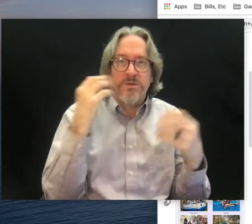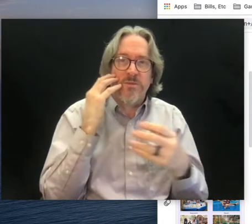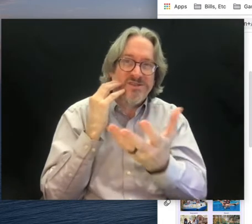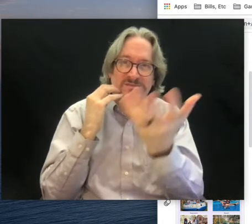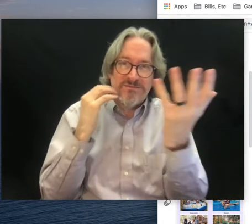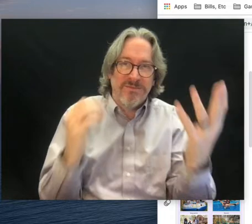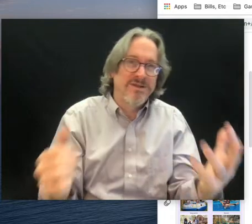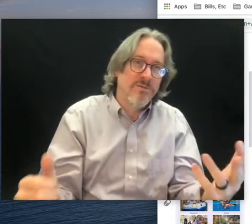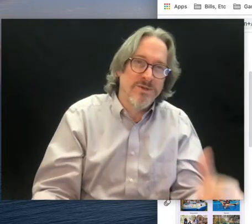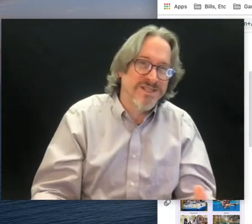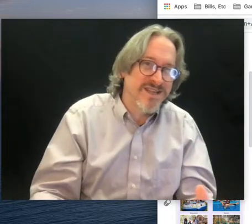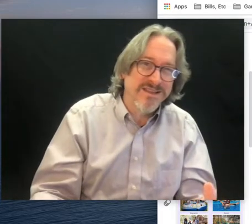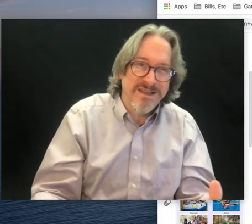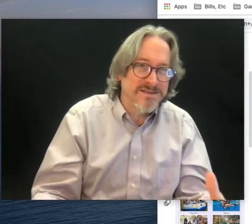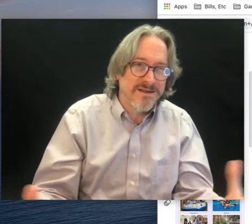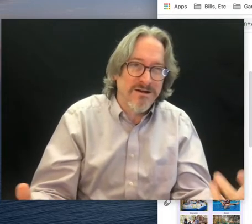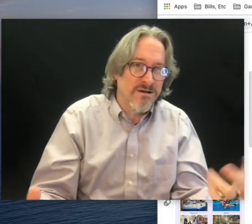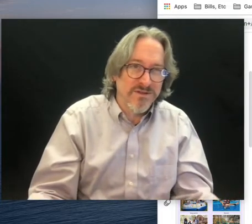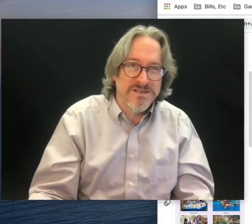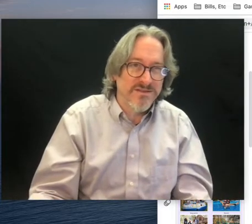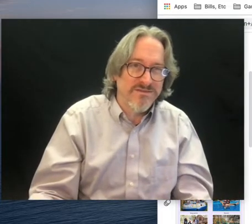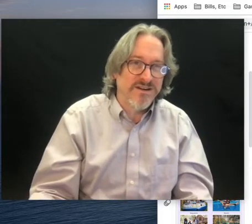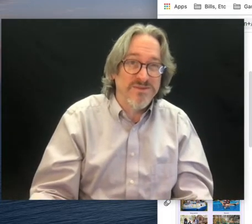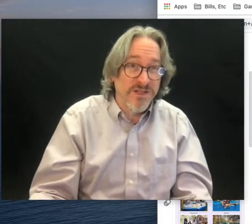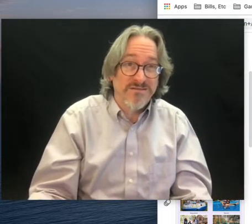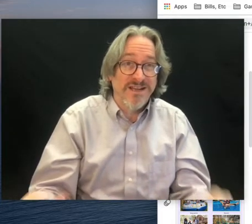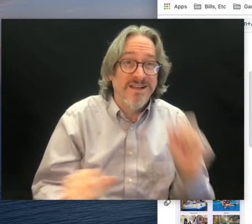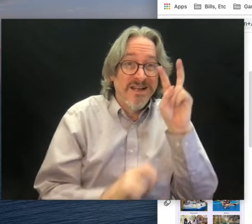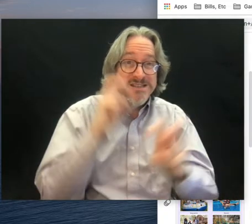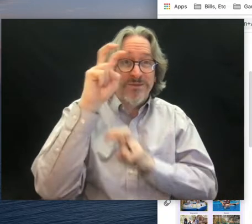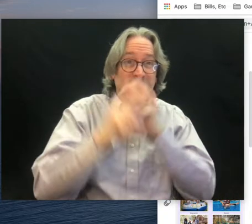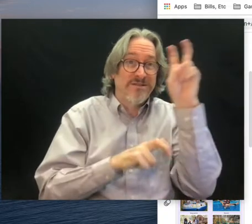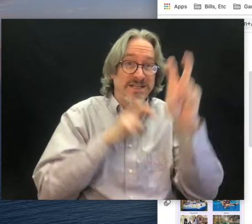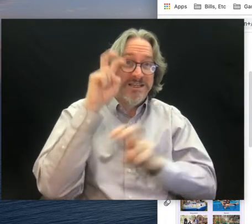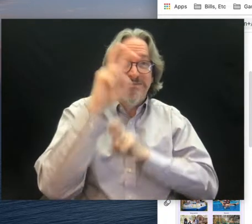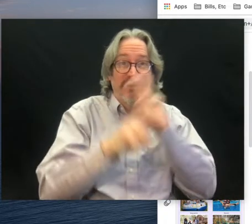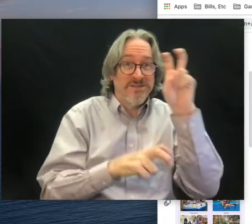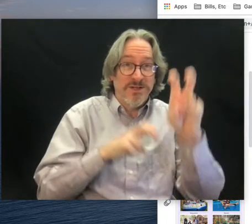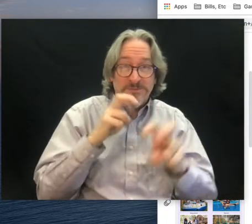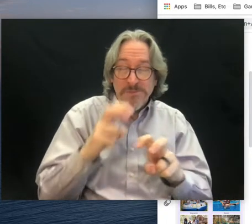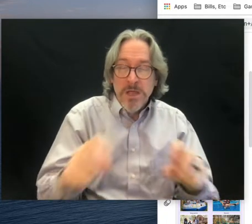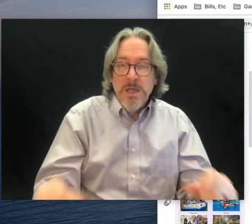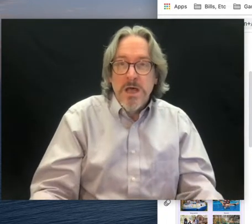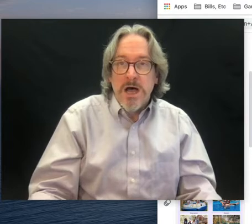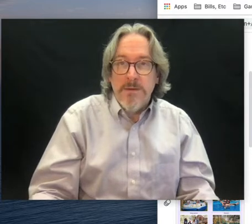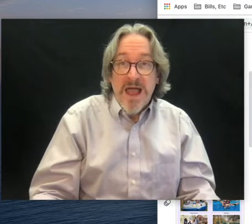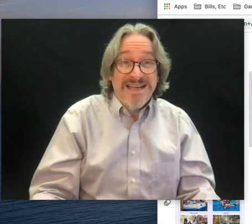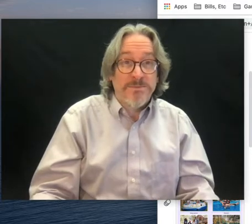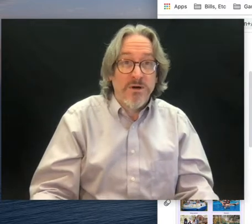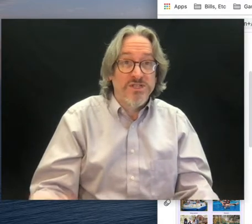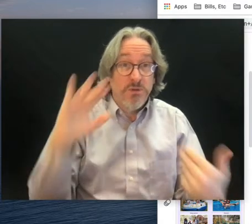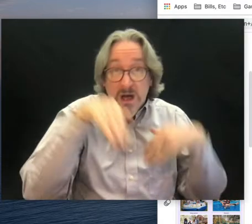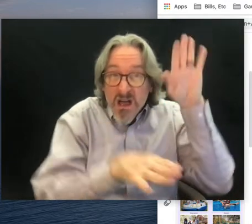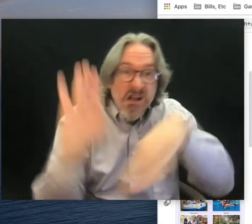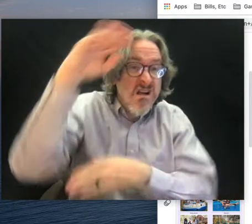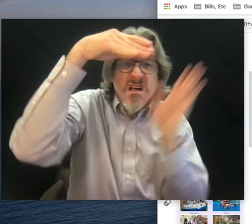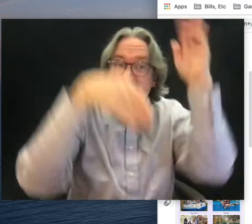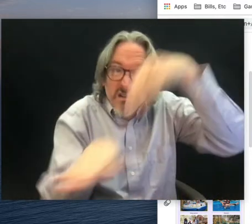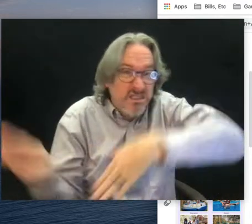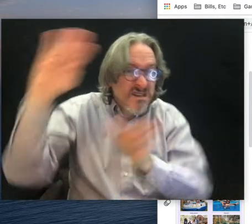remember one of the most exciting things at a carnival is the Ferris wheel, right? Some little dinky Ferris wheel, as opposed to